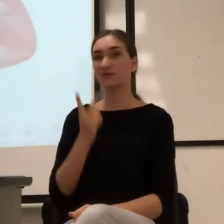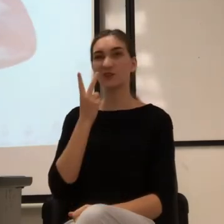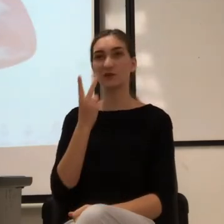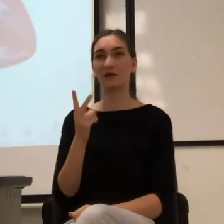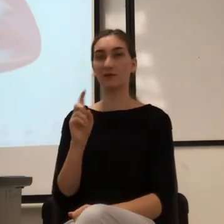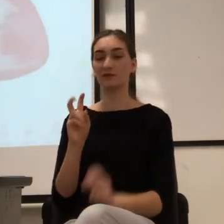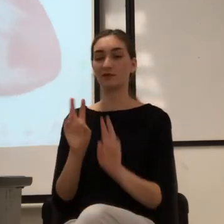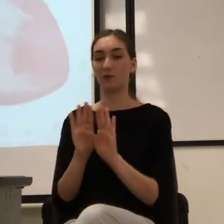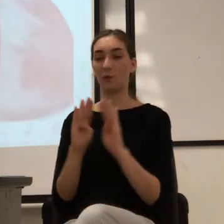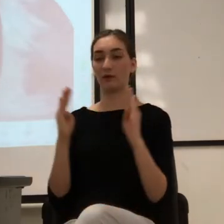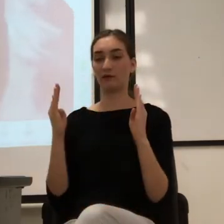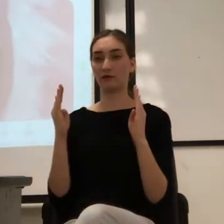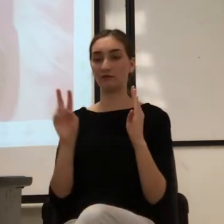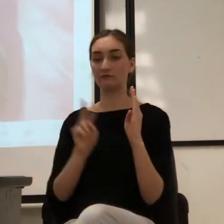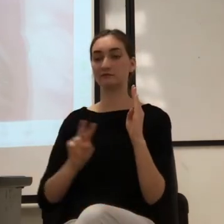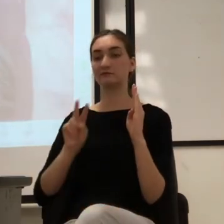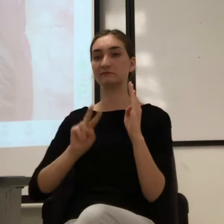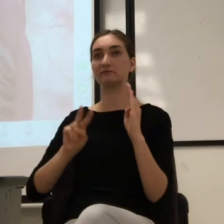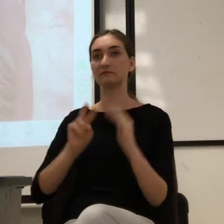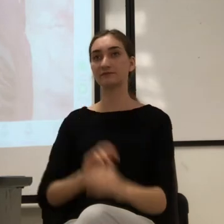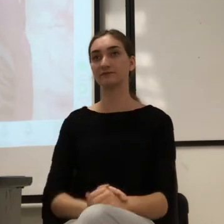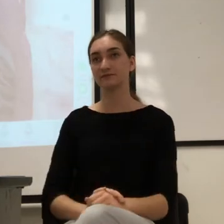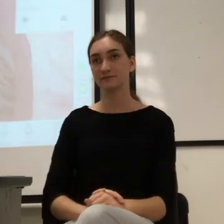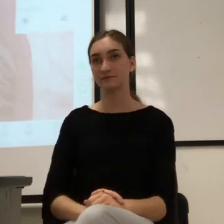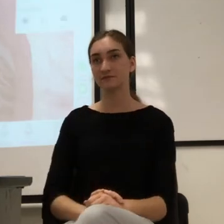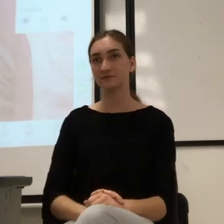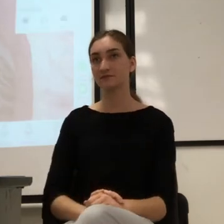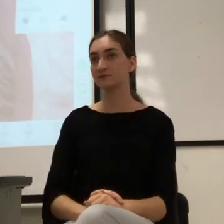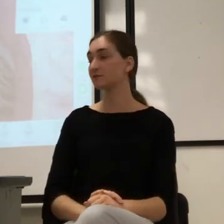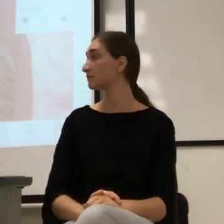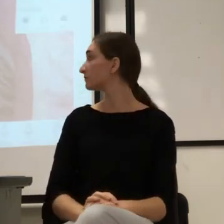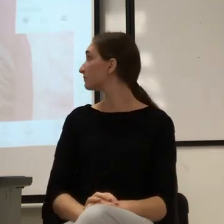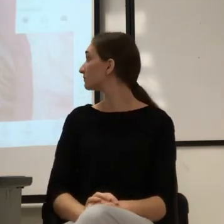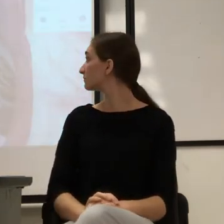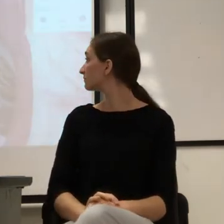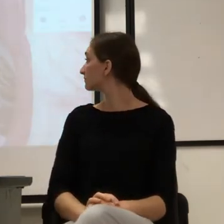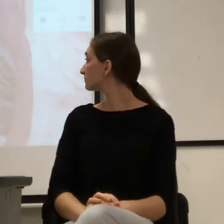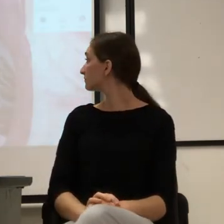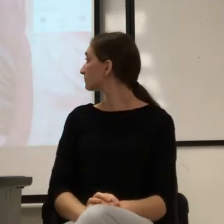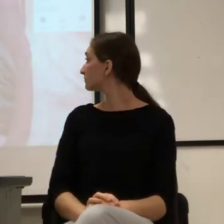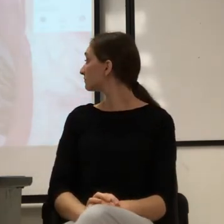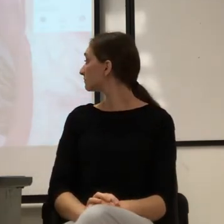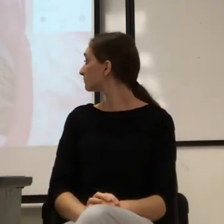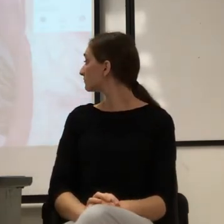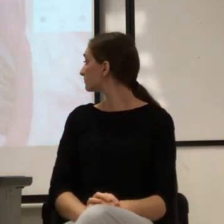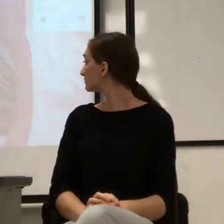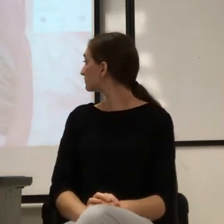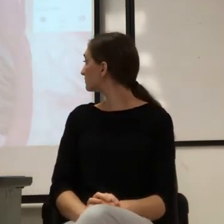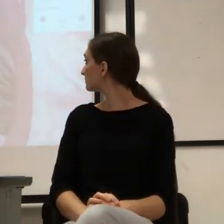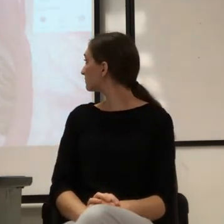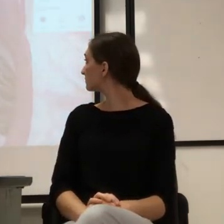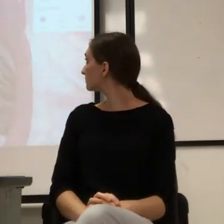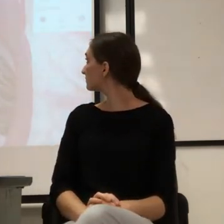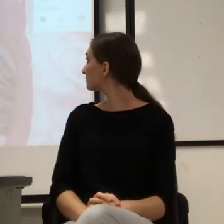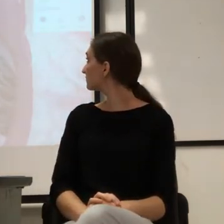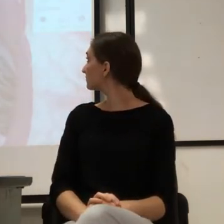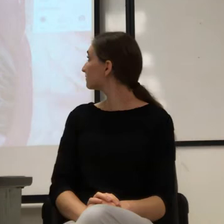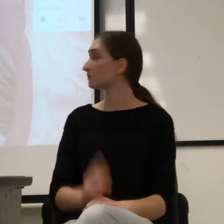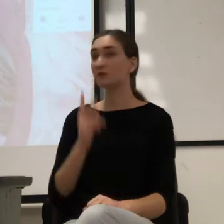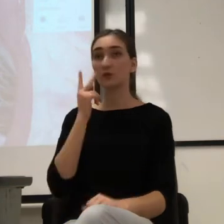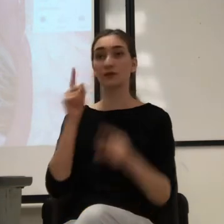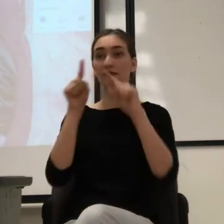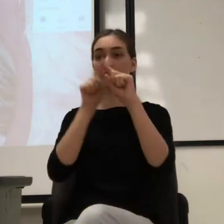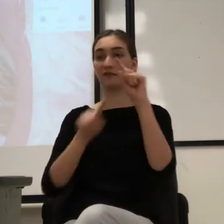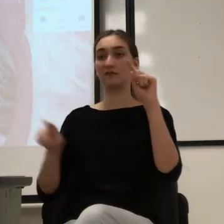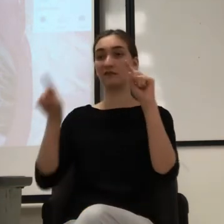Do you see how let me circle it, the tool. How this up here, it's like